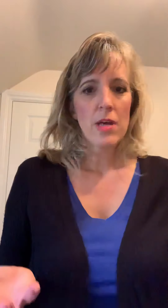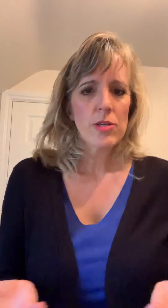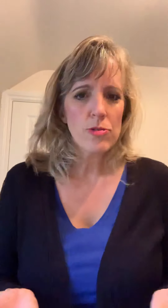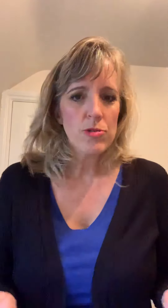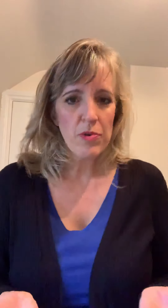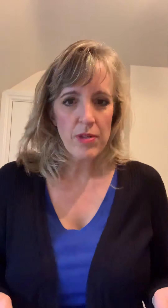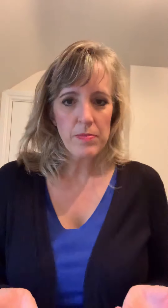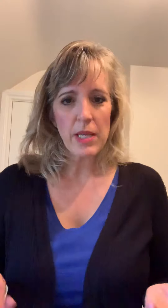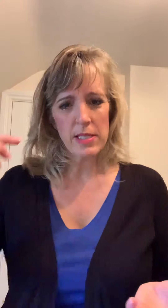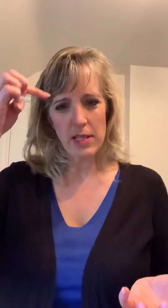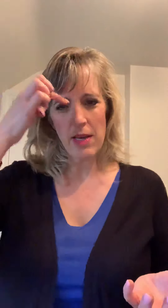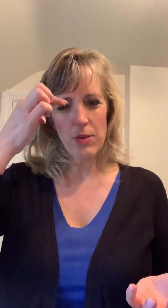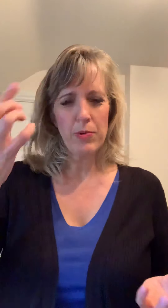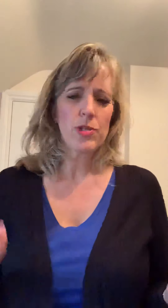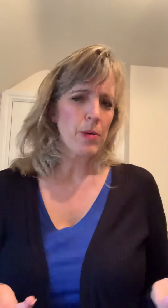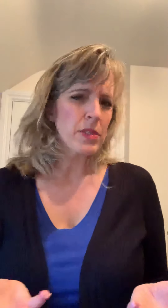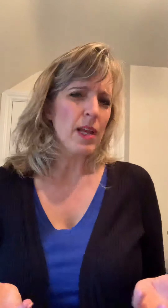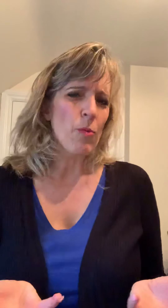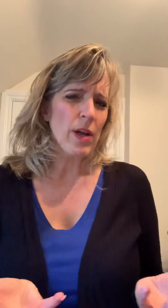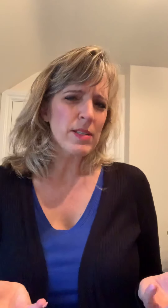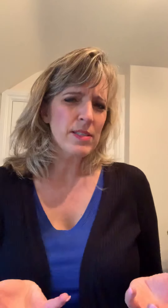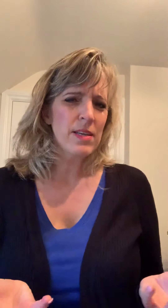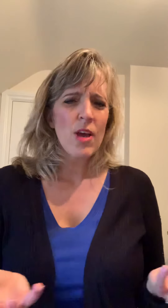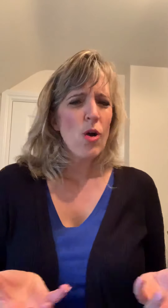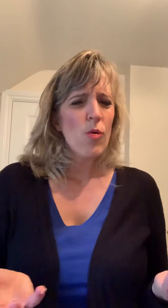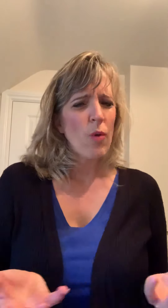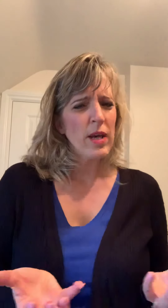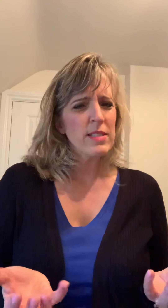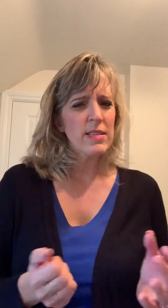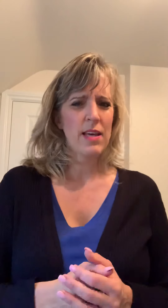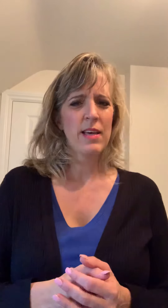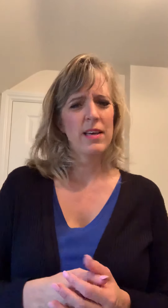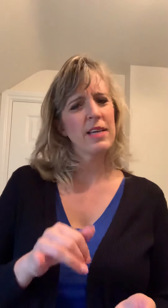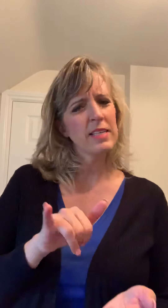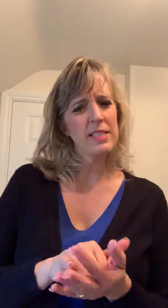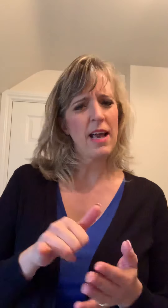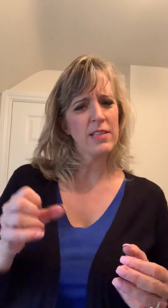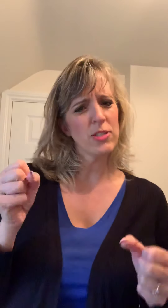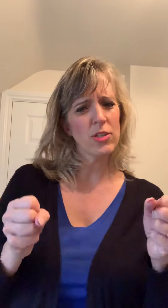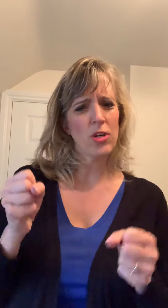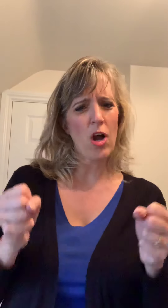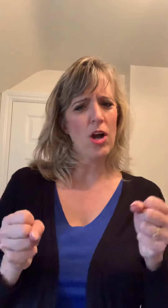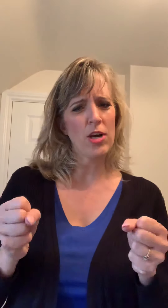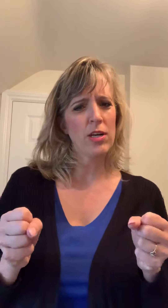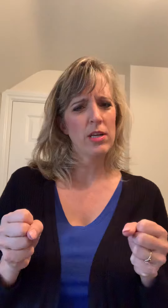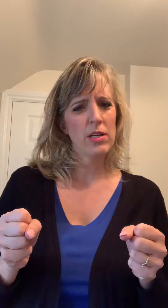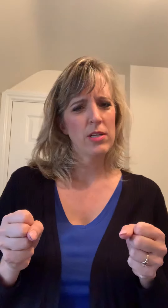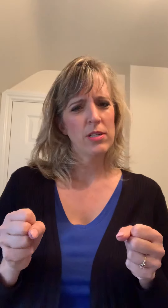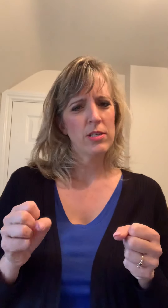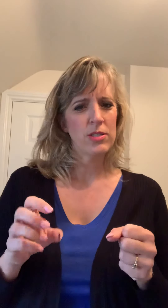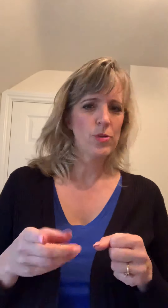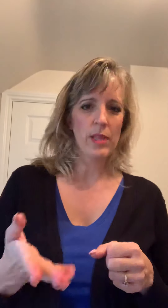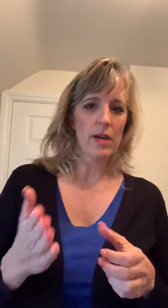you move them side to side, and you put your eyebrows down. What is that car doing there? I